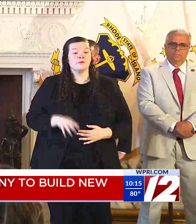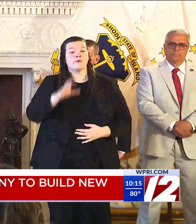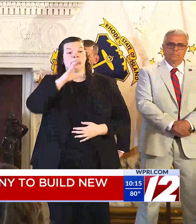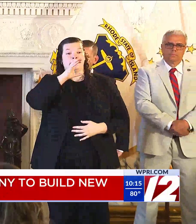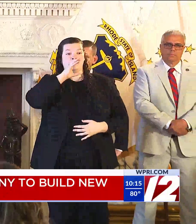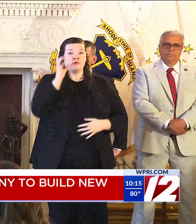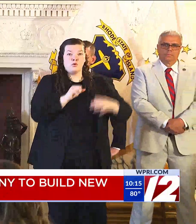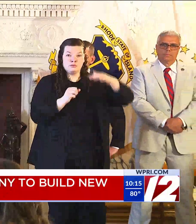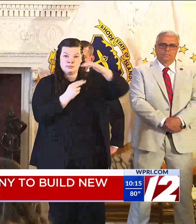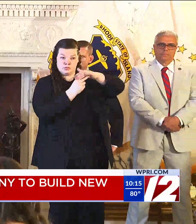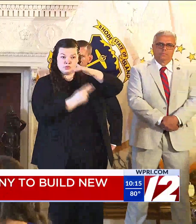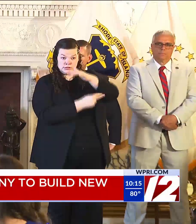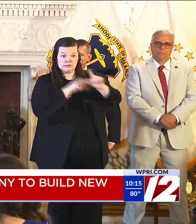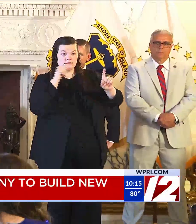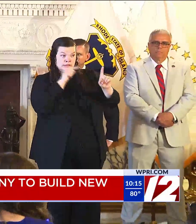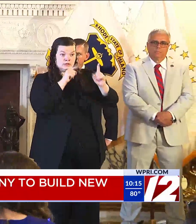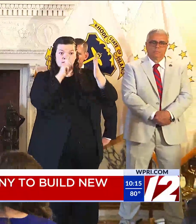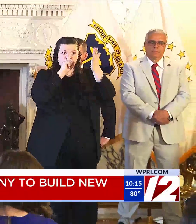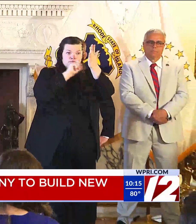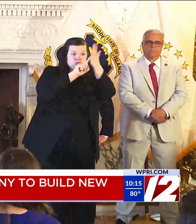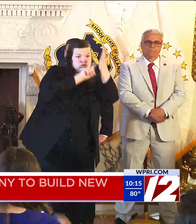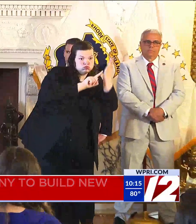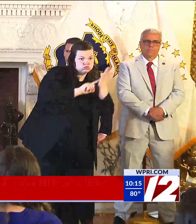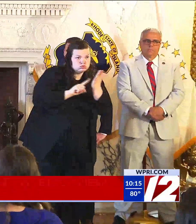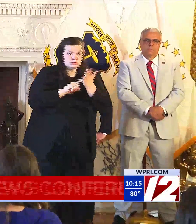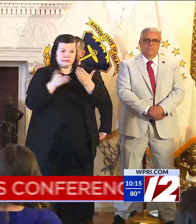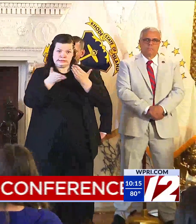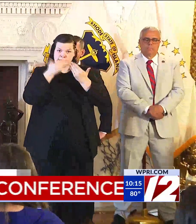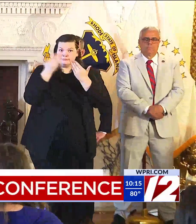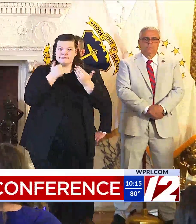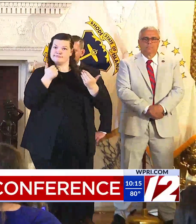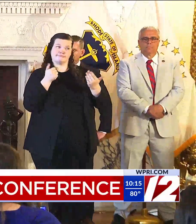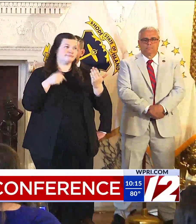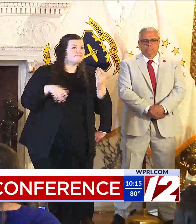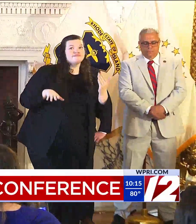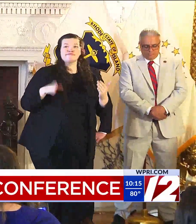without key components being inaccessible.